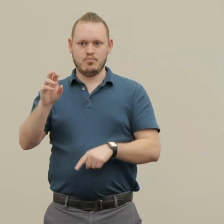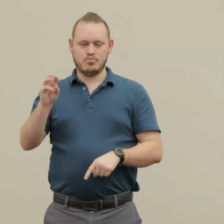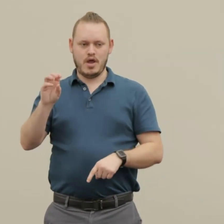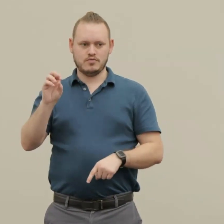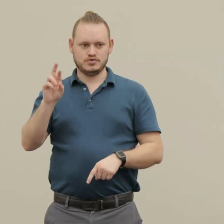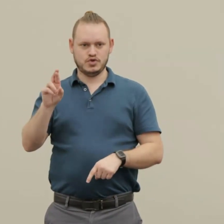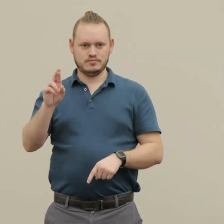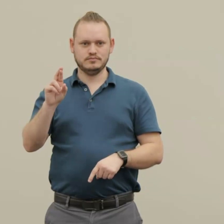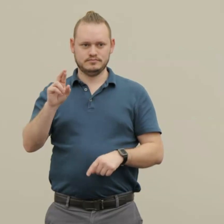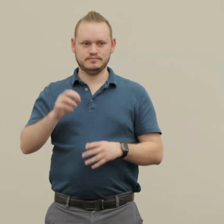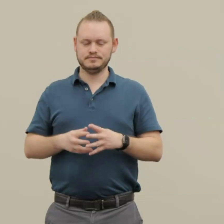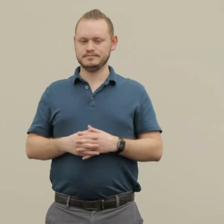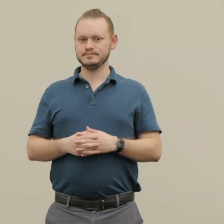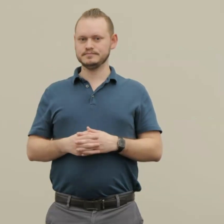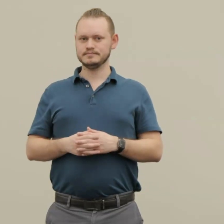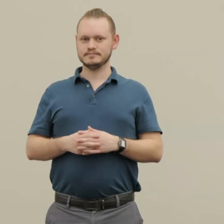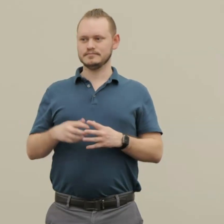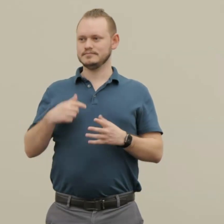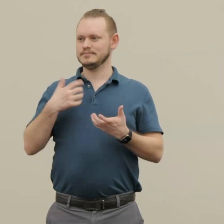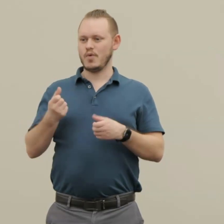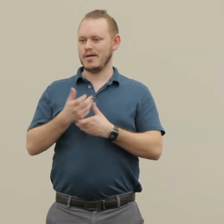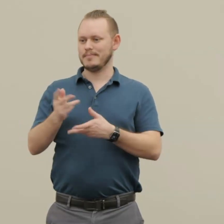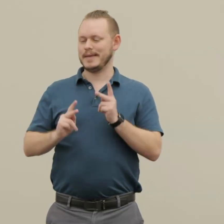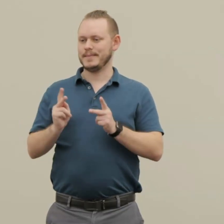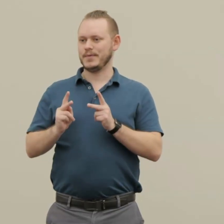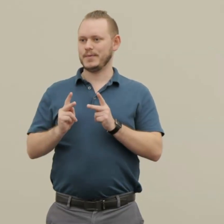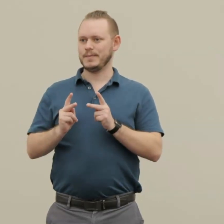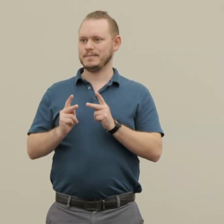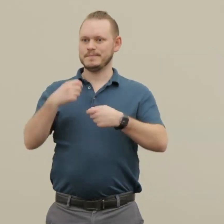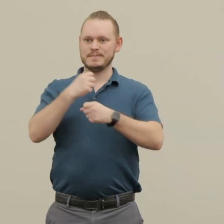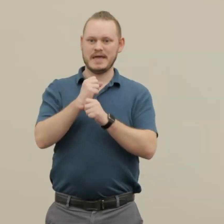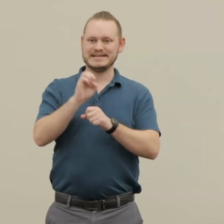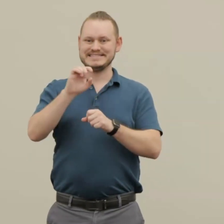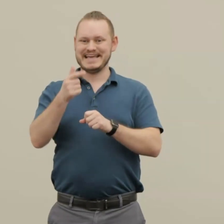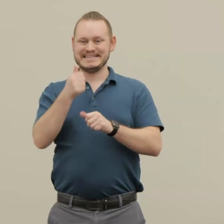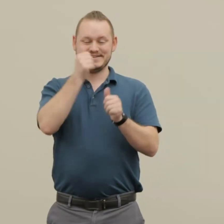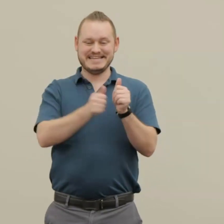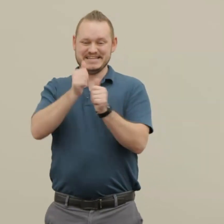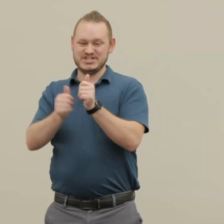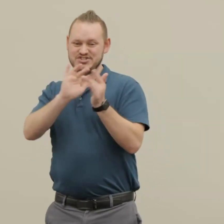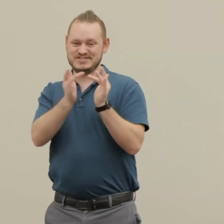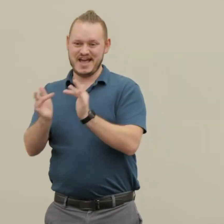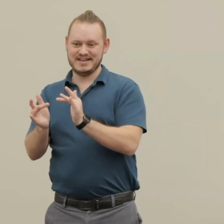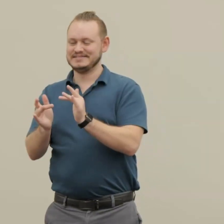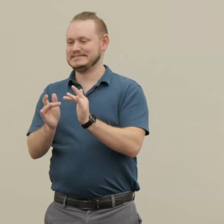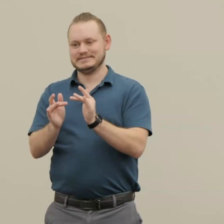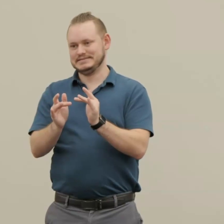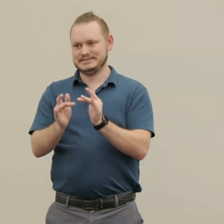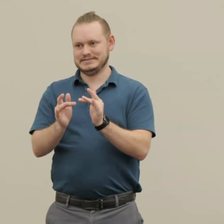browser because I don't want to make people make settings per site.